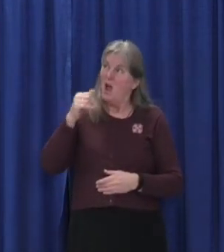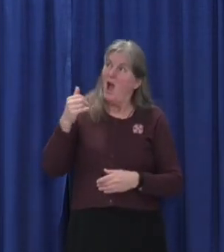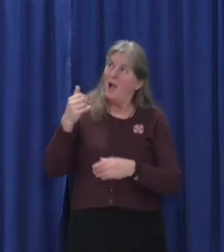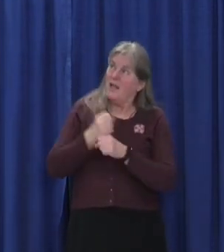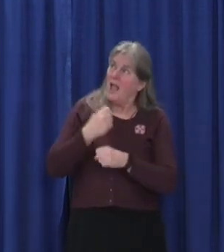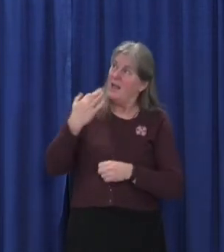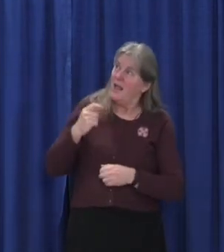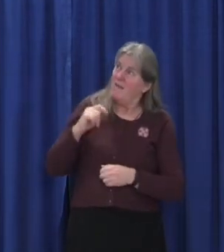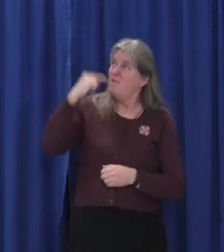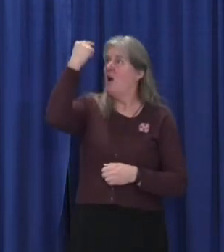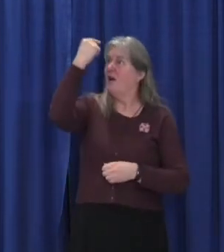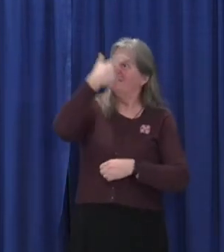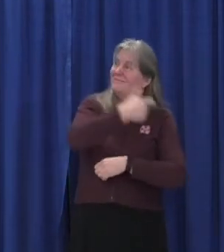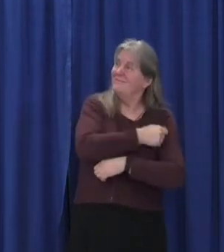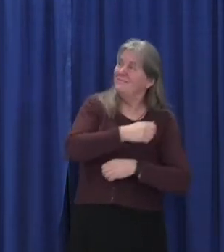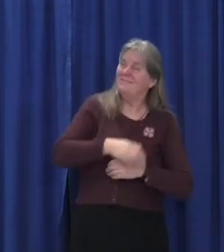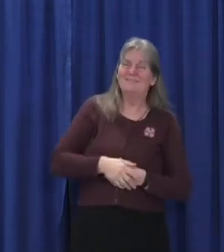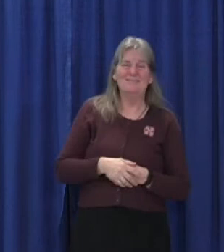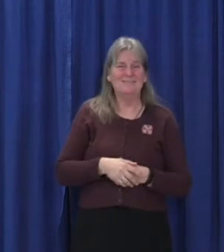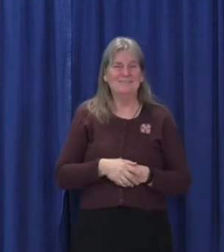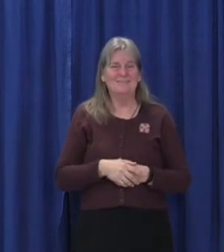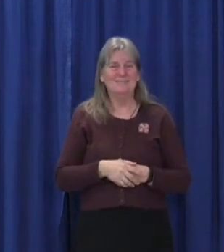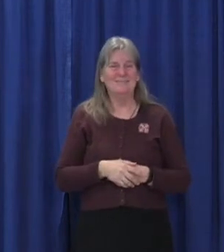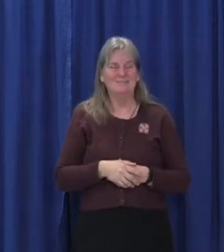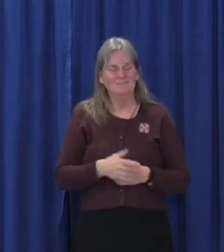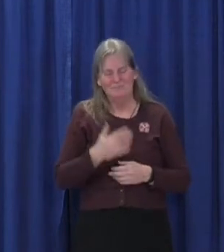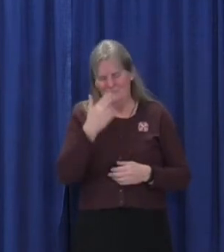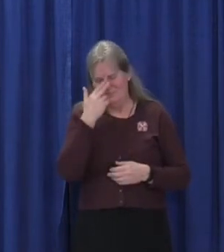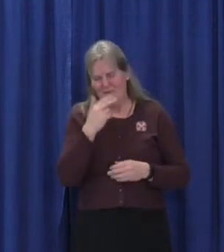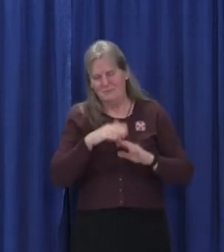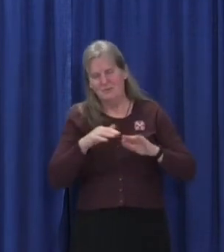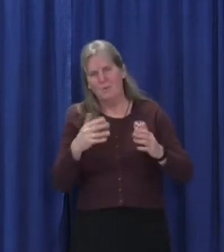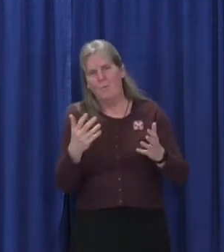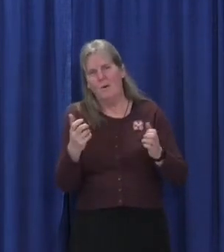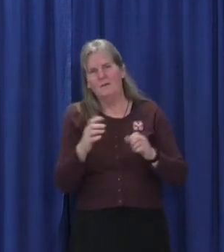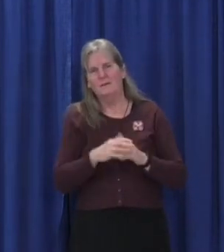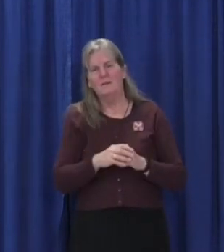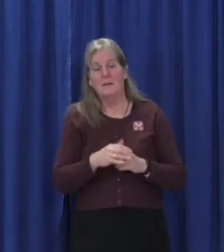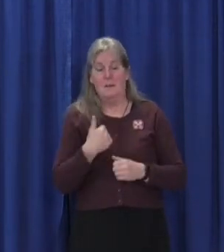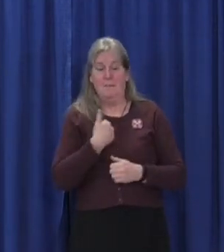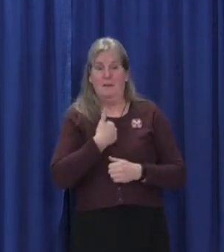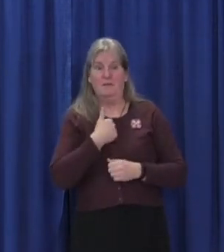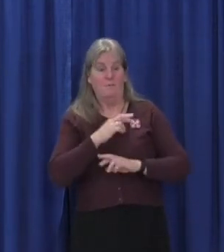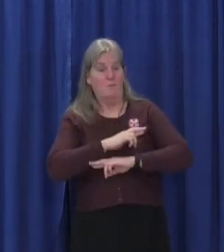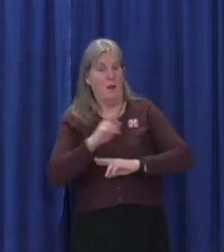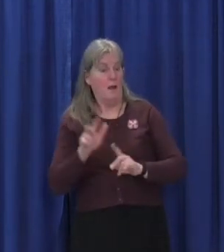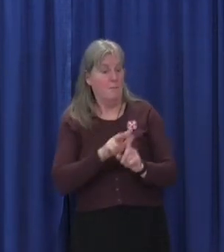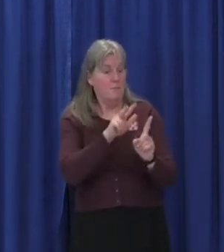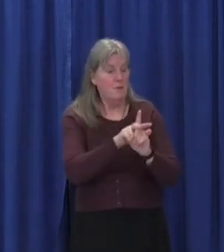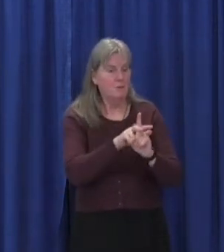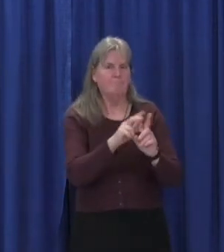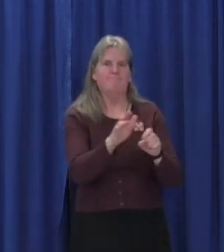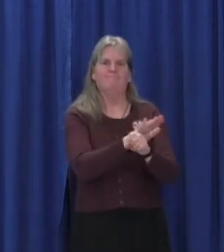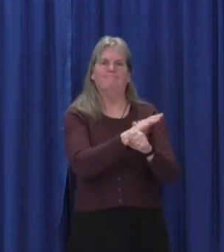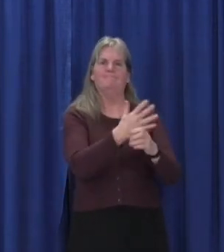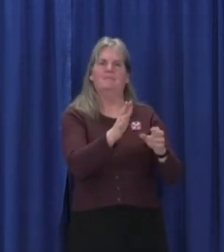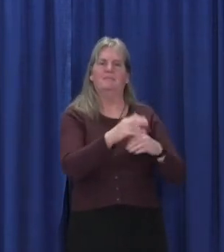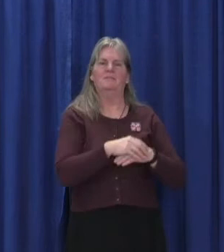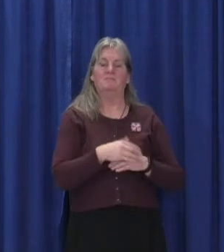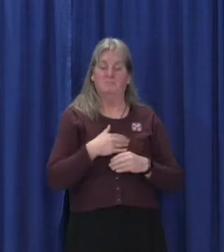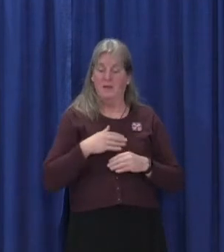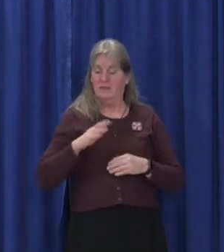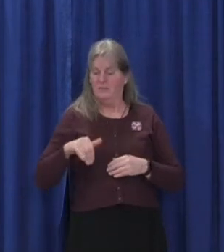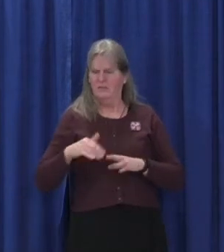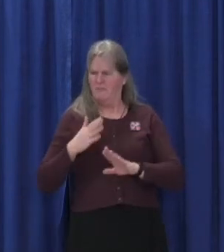vaccine appointment that was available in Yukon. When I went to book appointments, they were full. And my own child